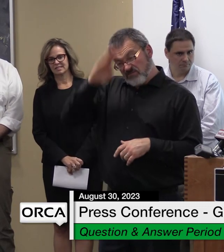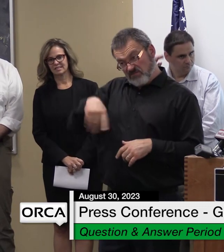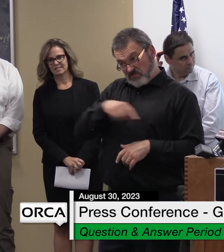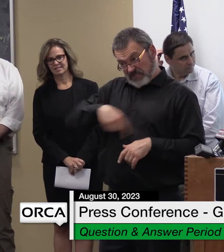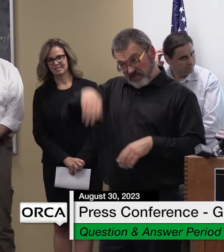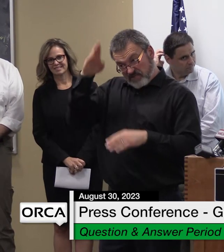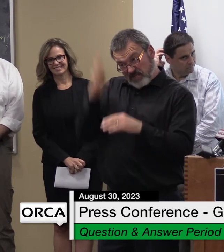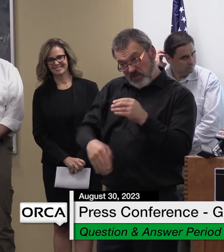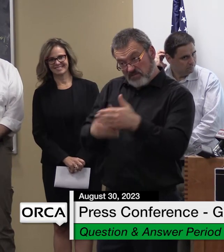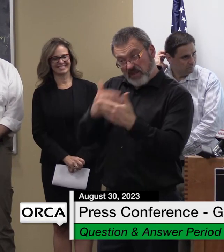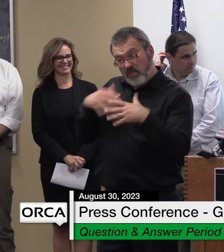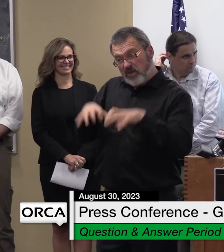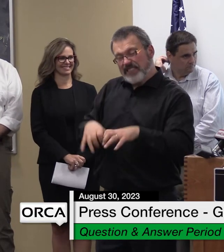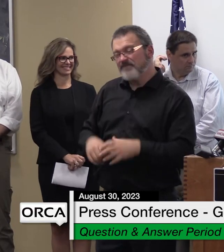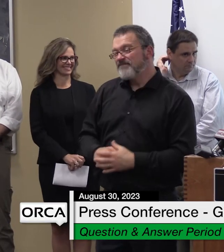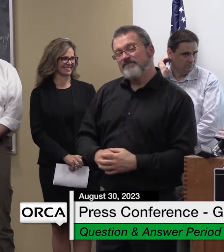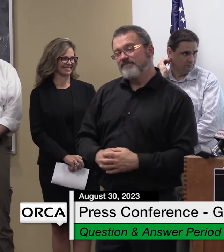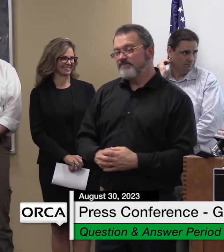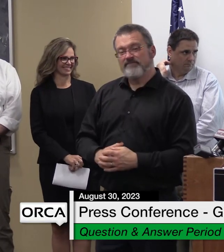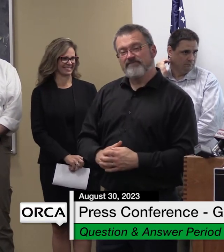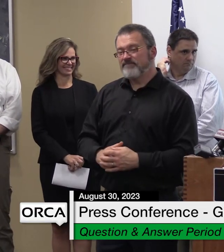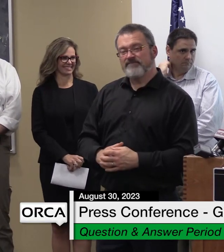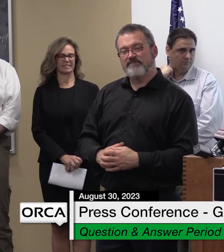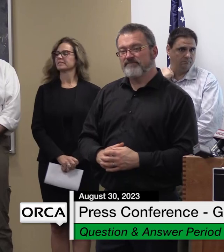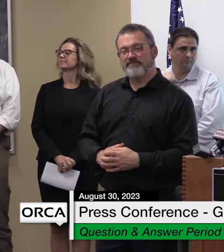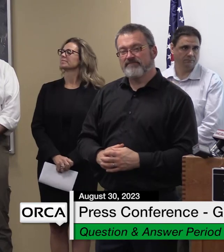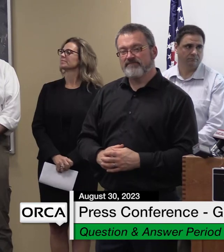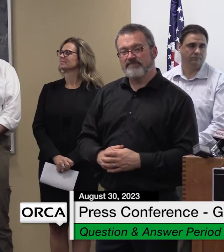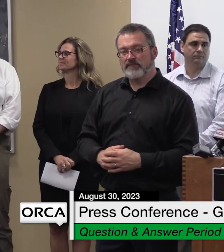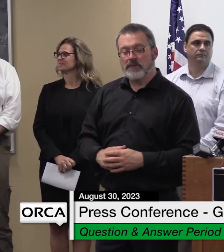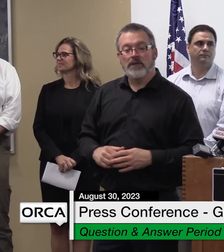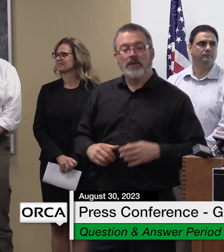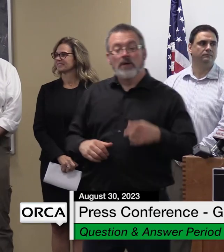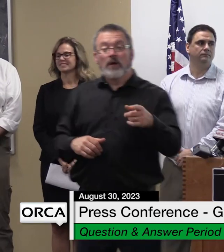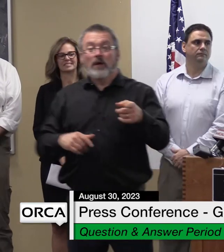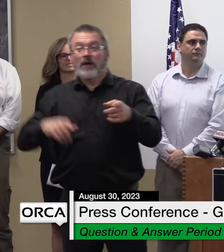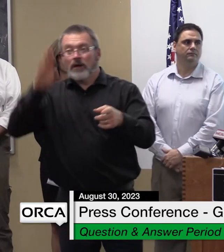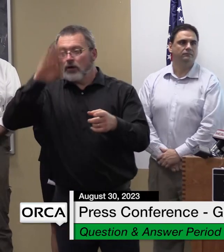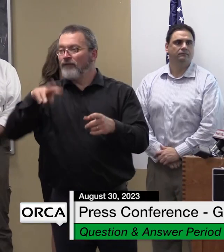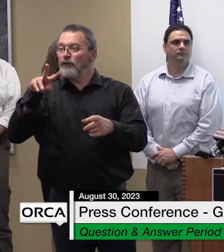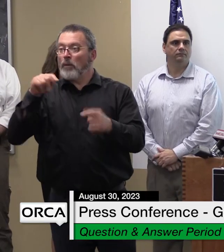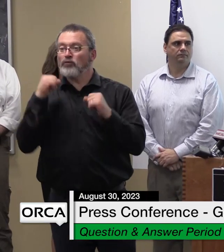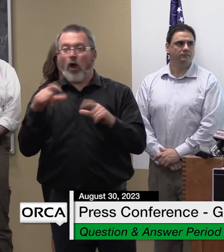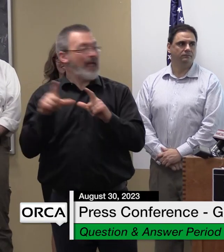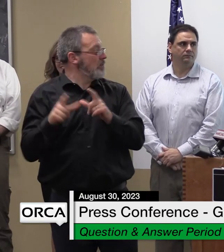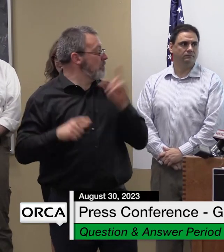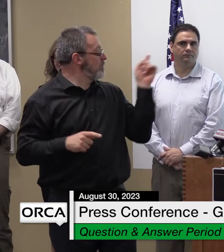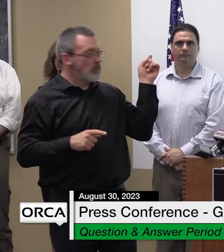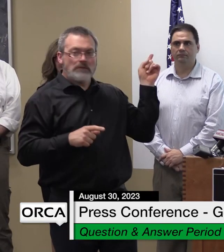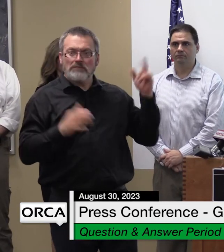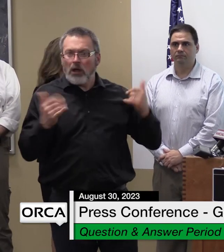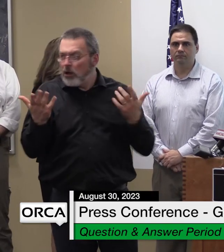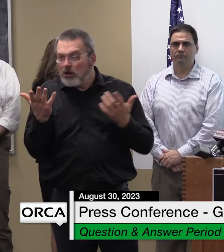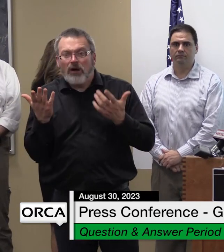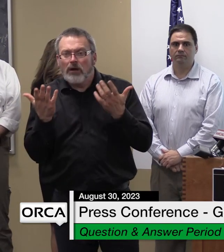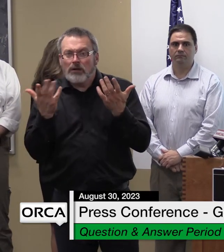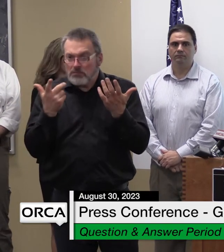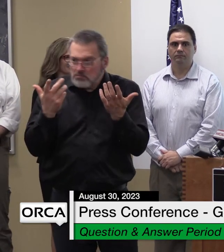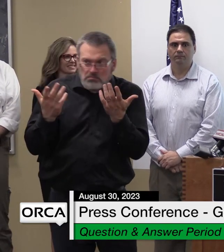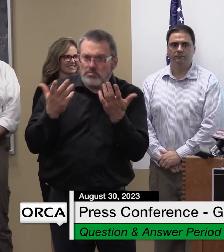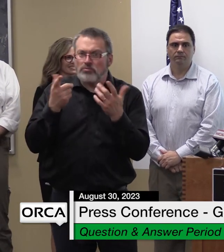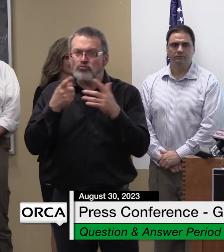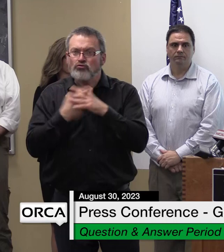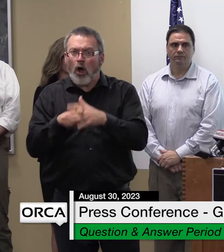ordered license plates at this stage? I've only heard the numbers over the first day. It was